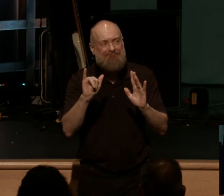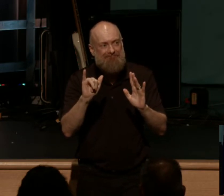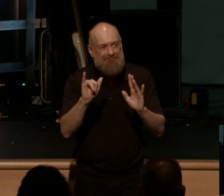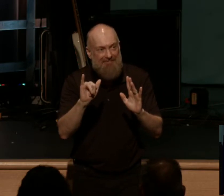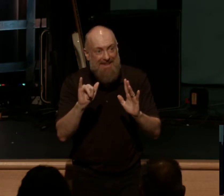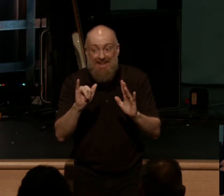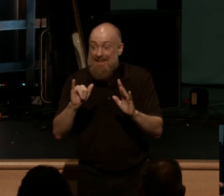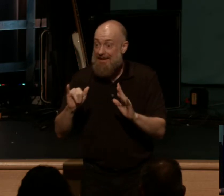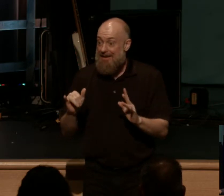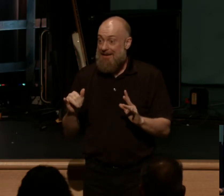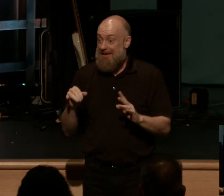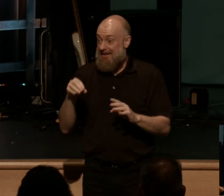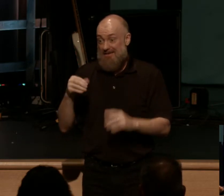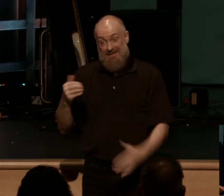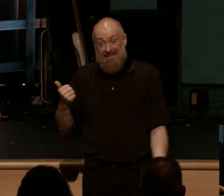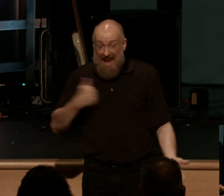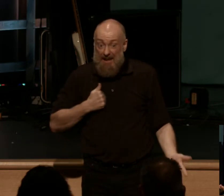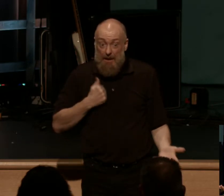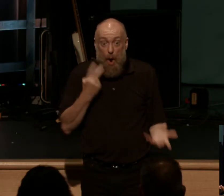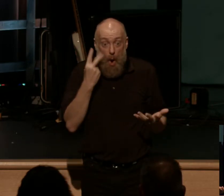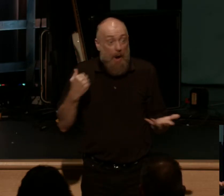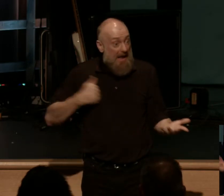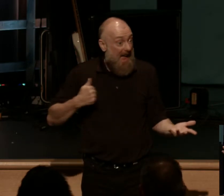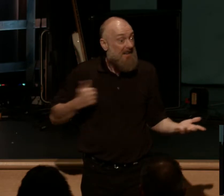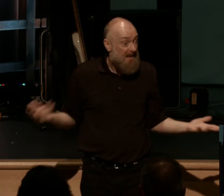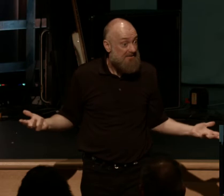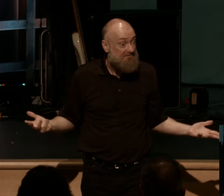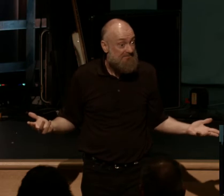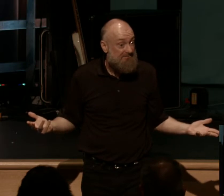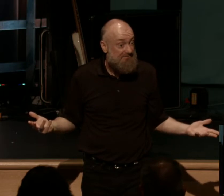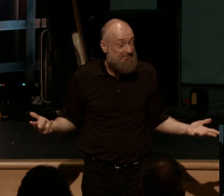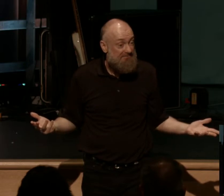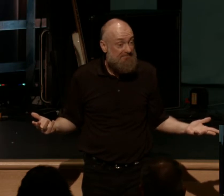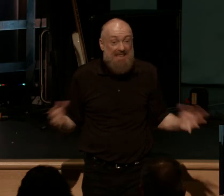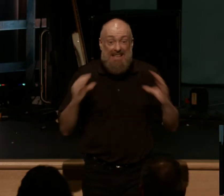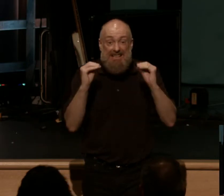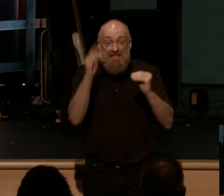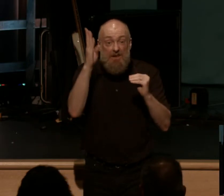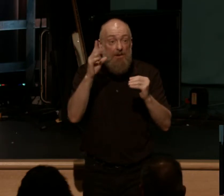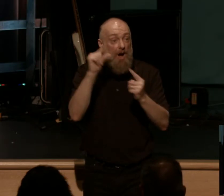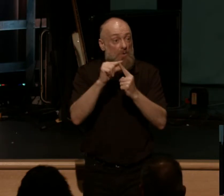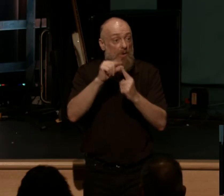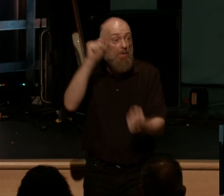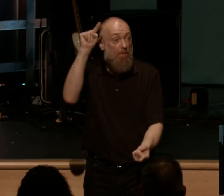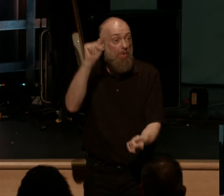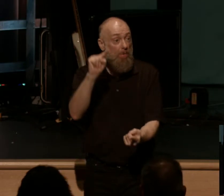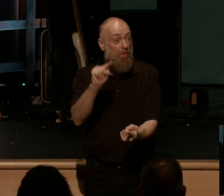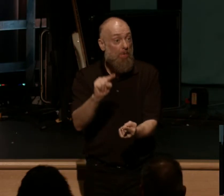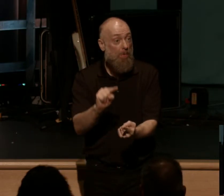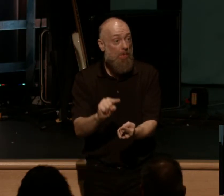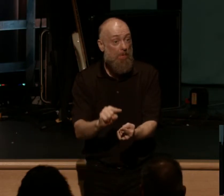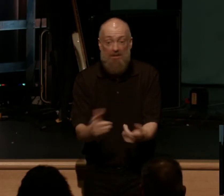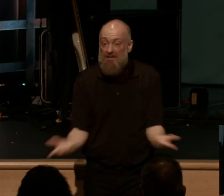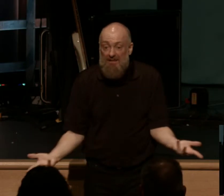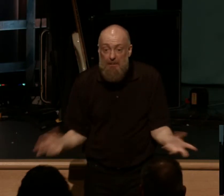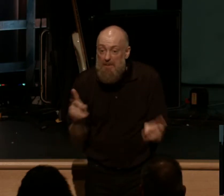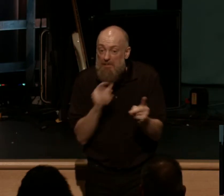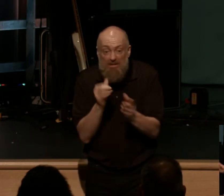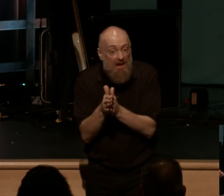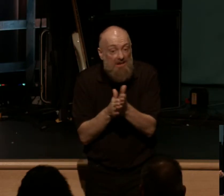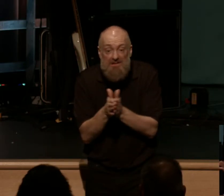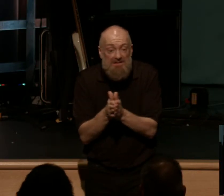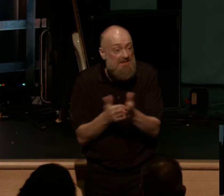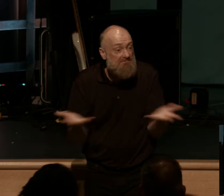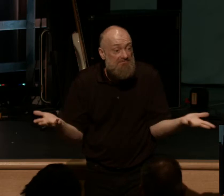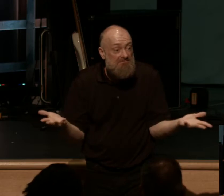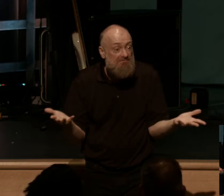time in the history of this nation where a devotion to the teaching of God's word has ever been so needed? And has there ever been so much